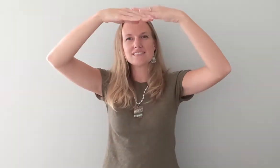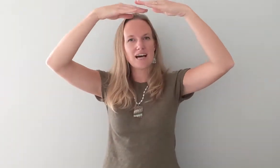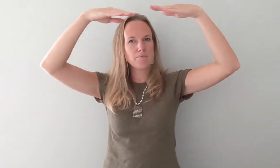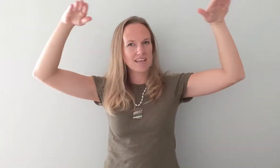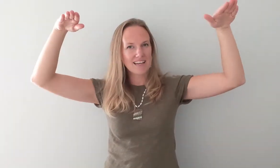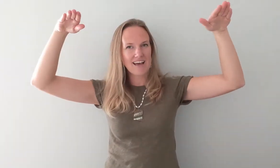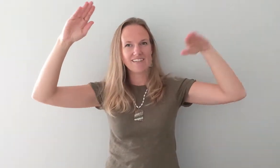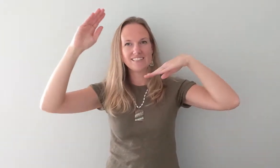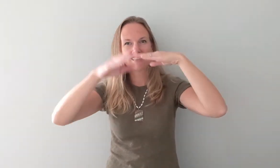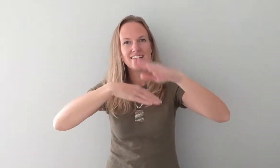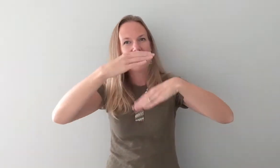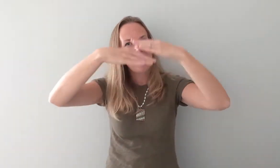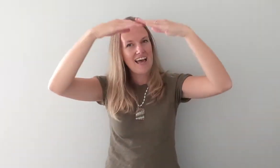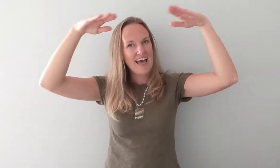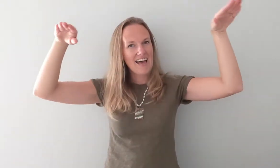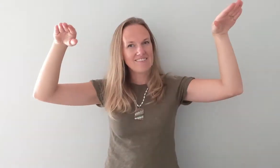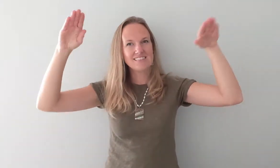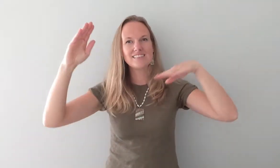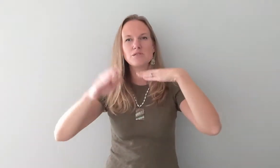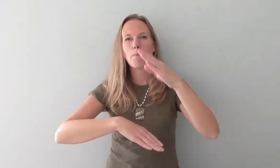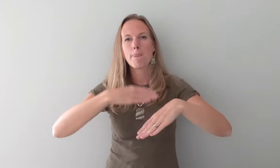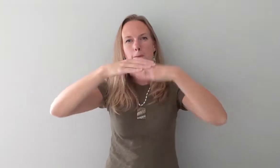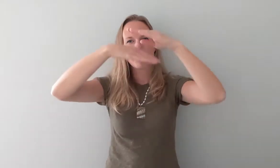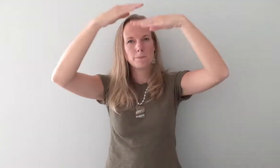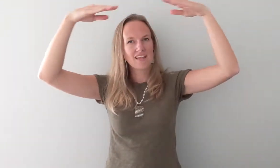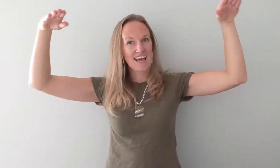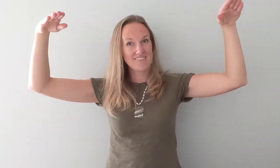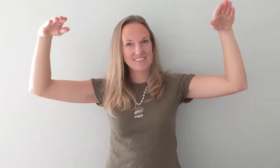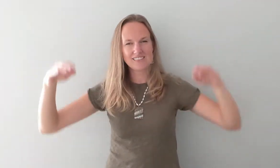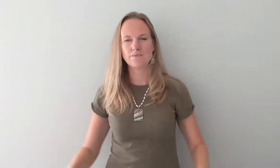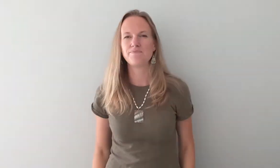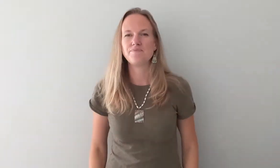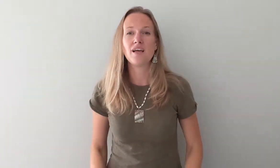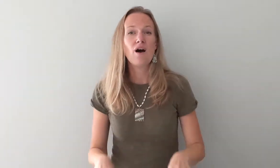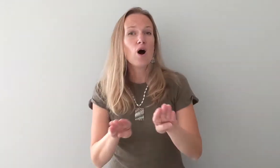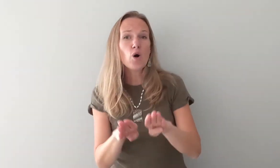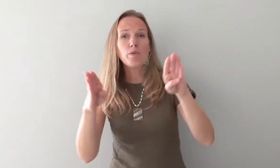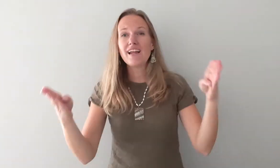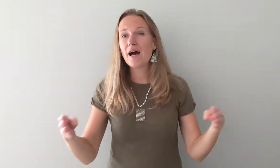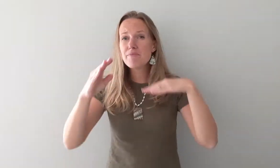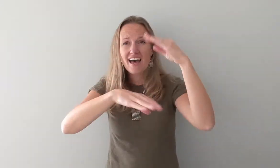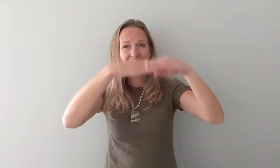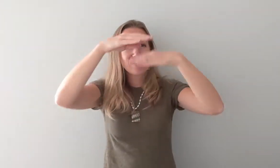up, and then heavens. Heavens. Heavens. Open up the